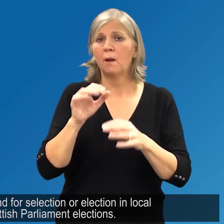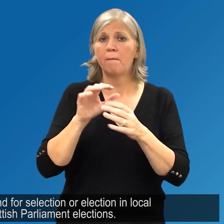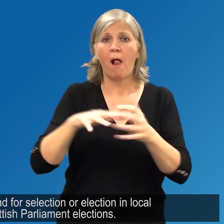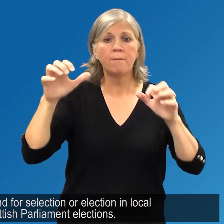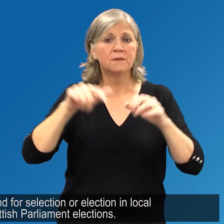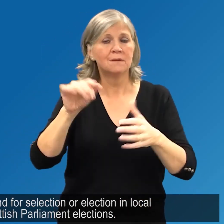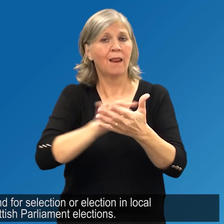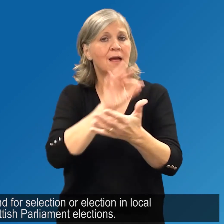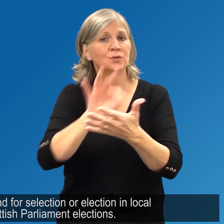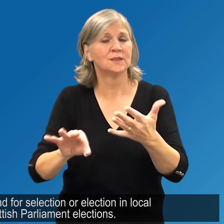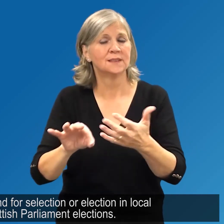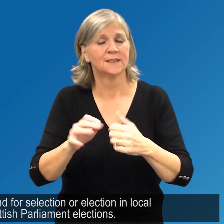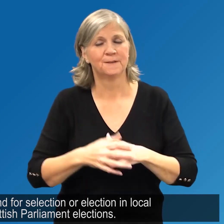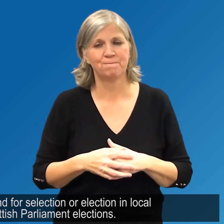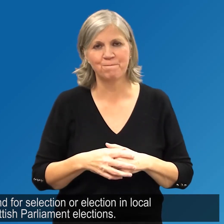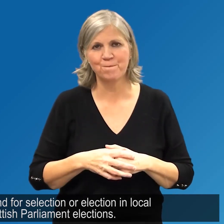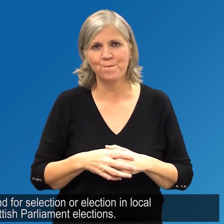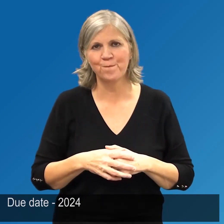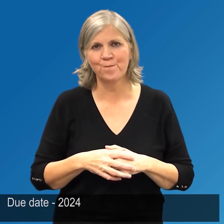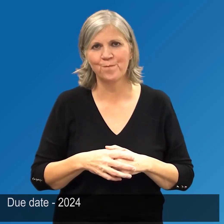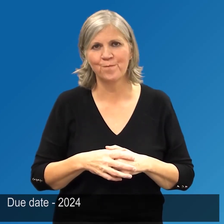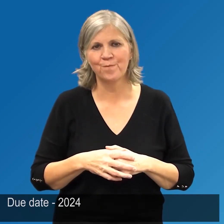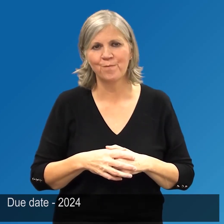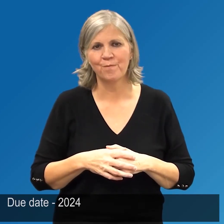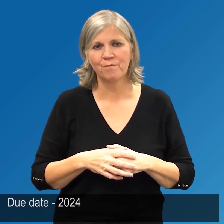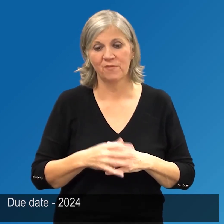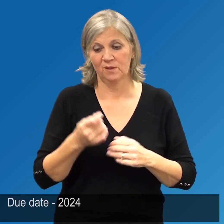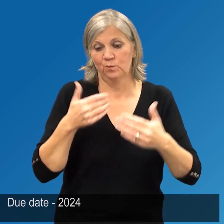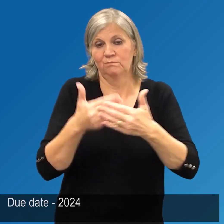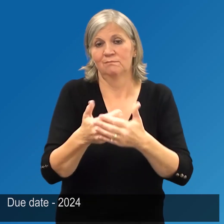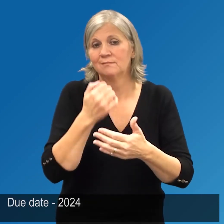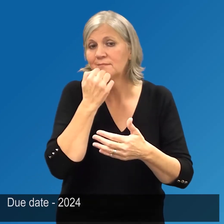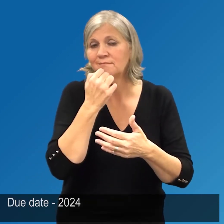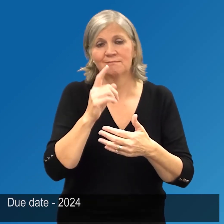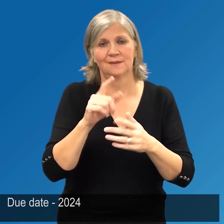Due date 2024.